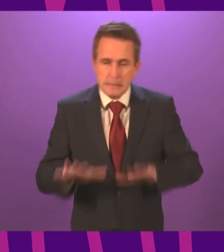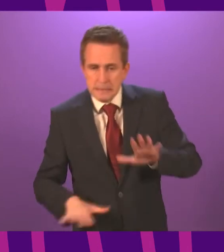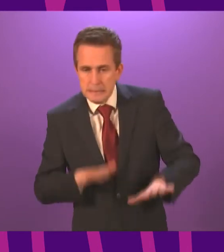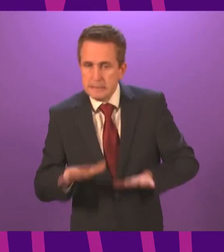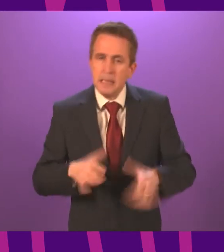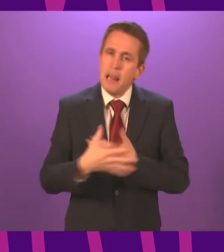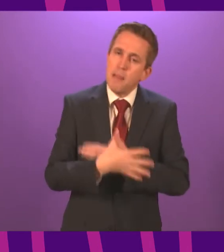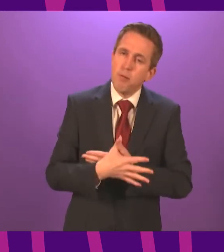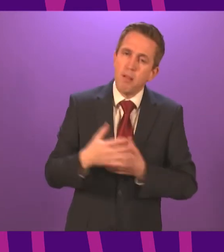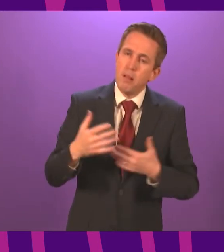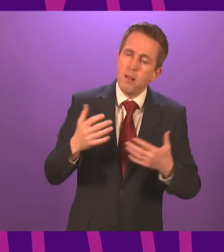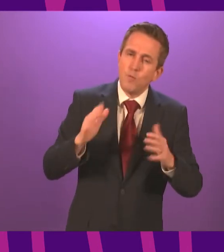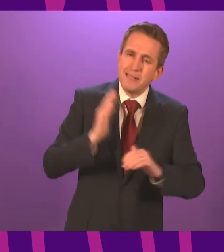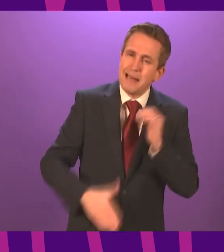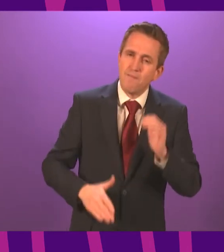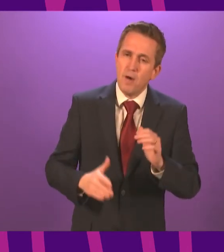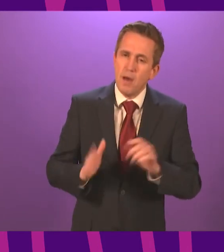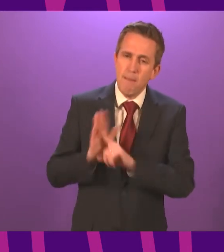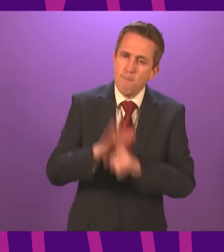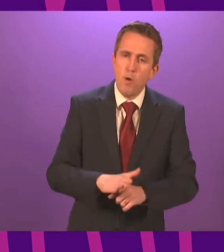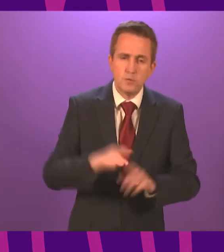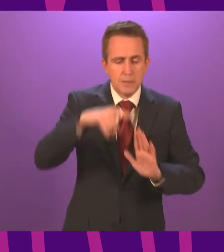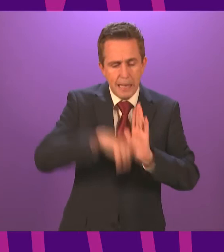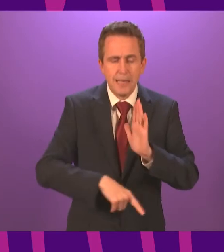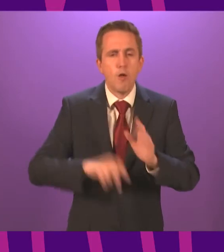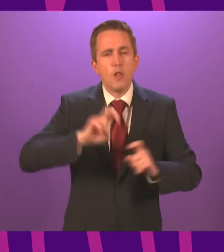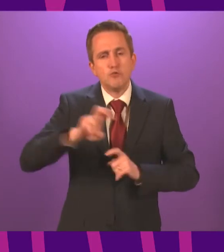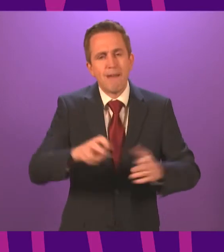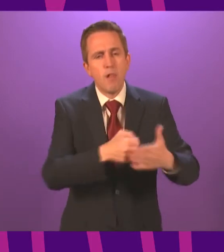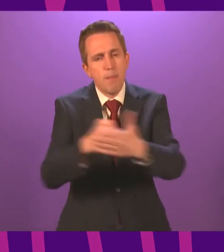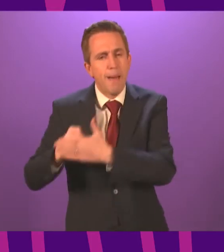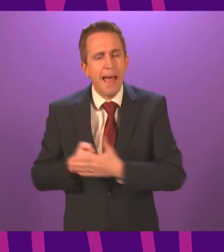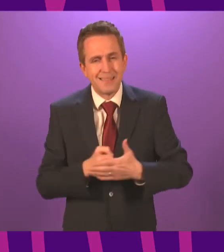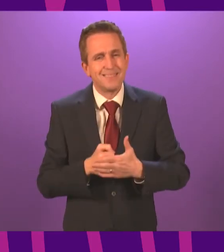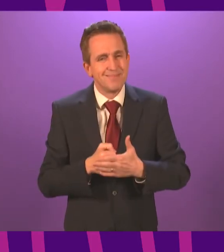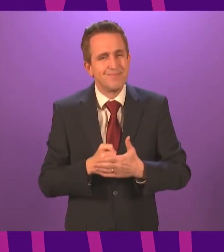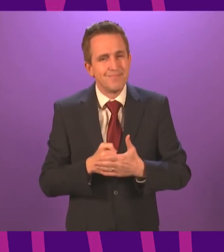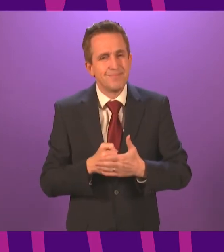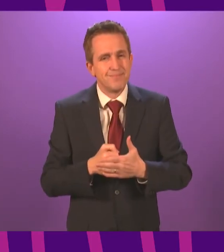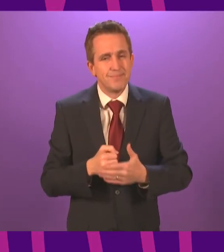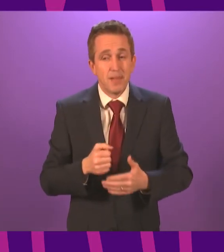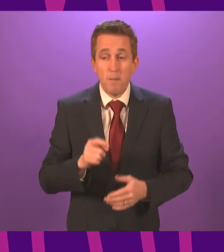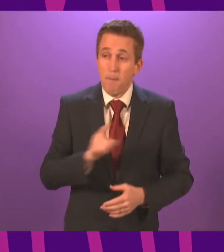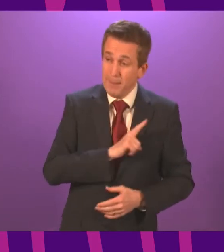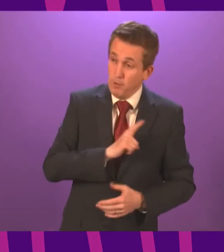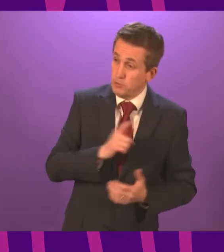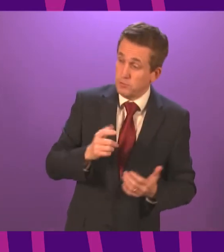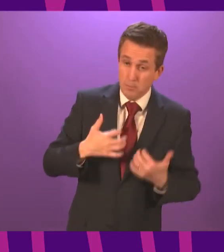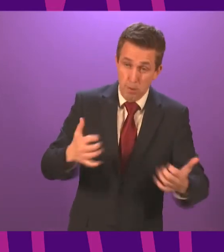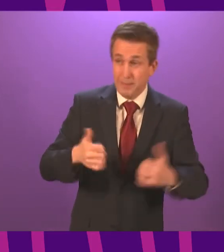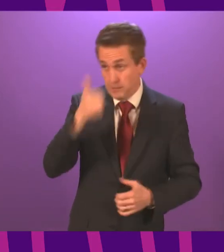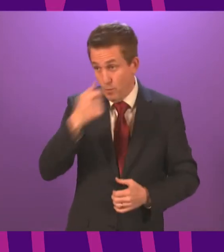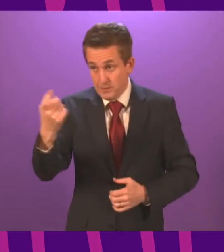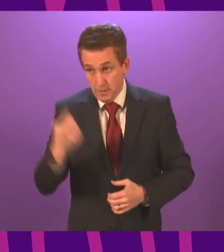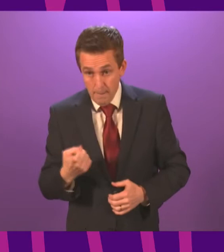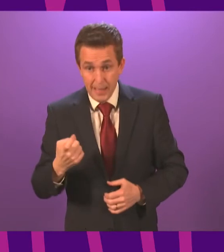would not have proposed the legal enforcement of a travel ban, but given the public expectation that one is coming, the need for